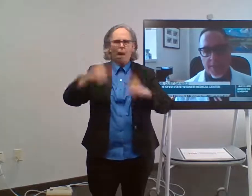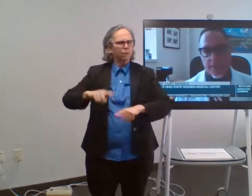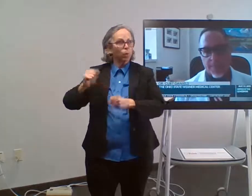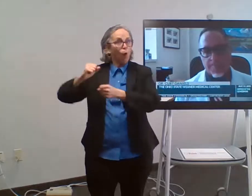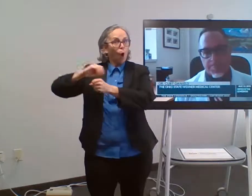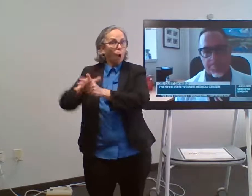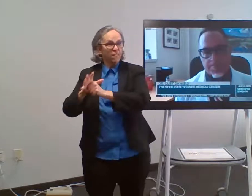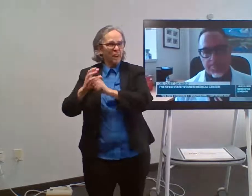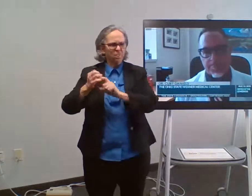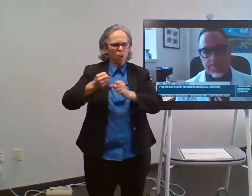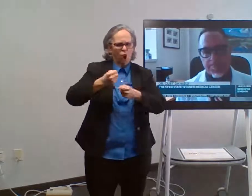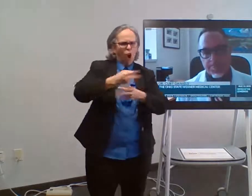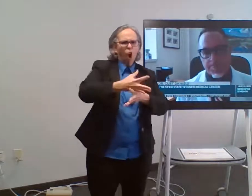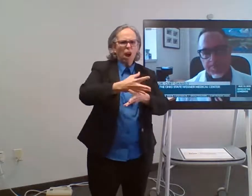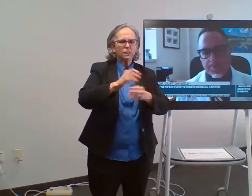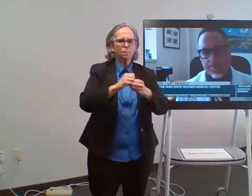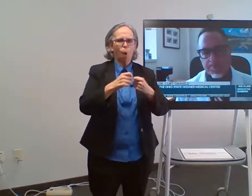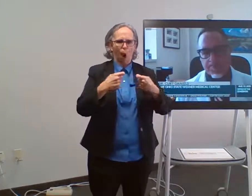death.